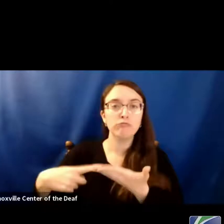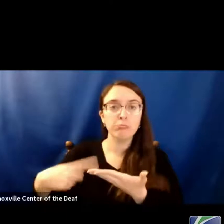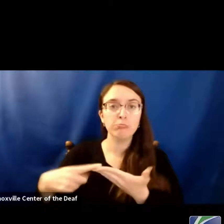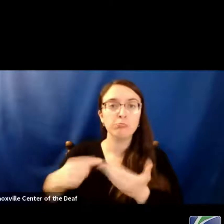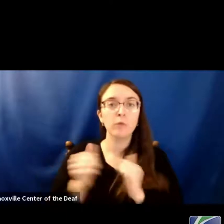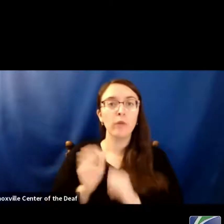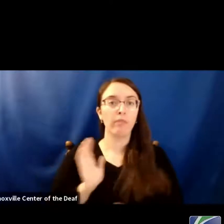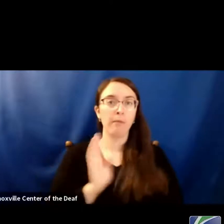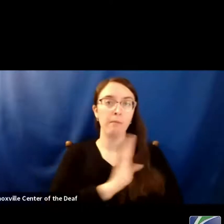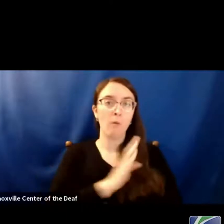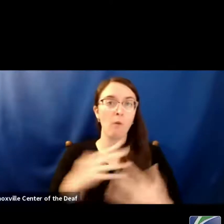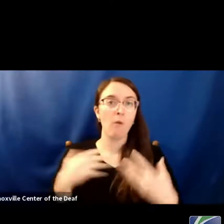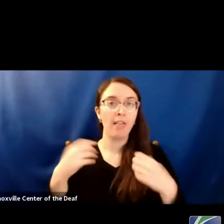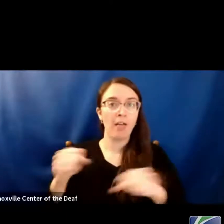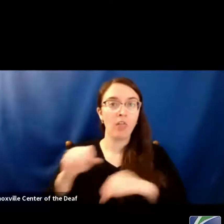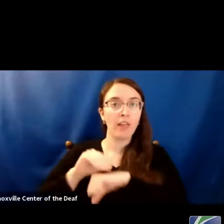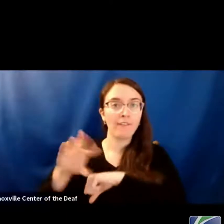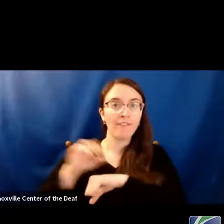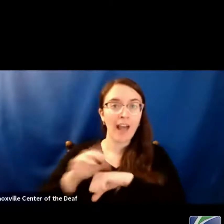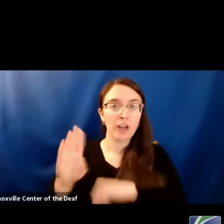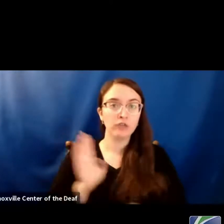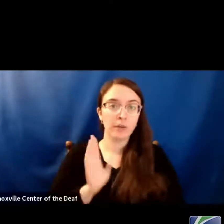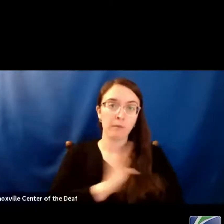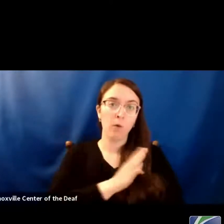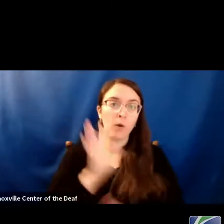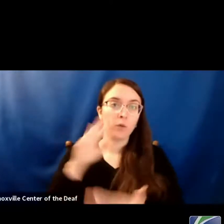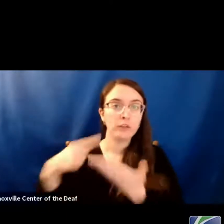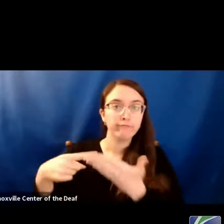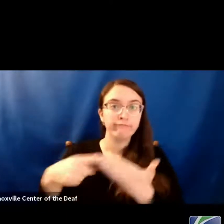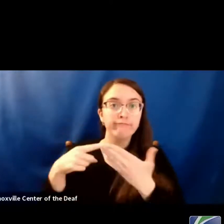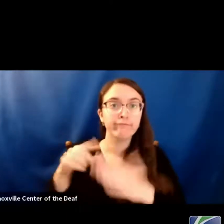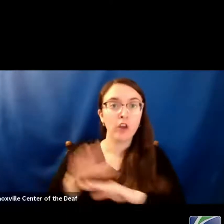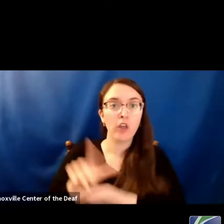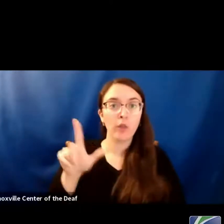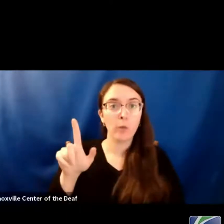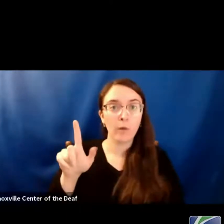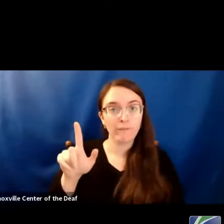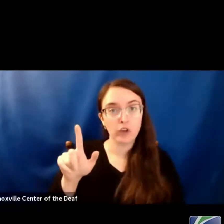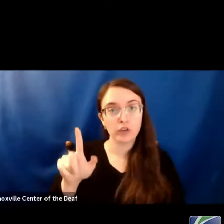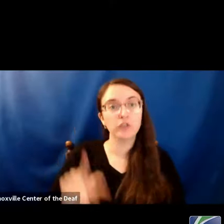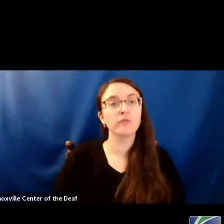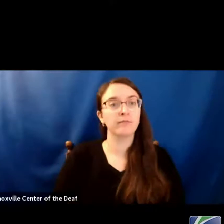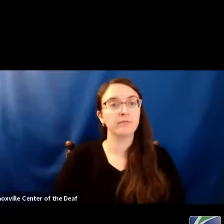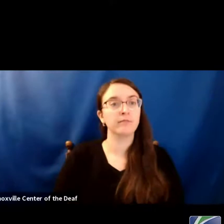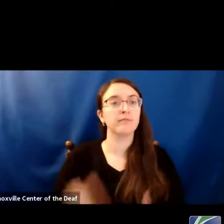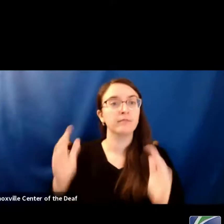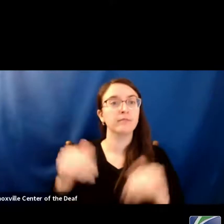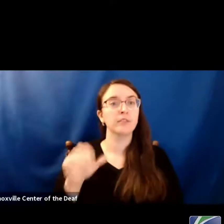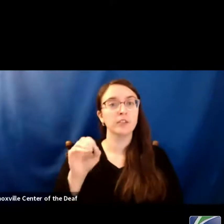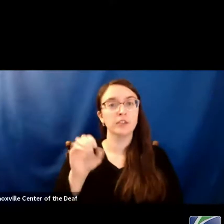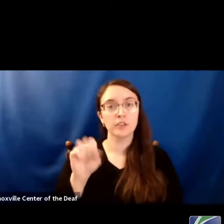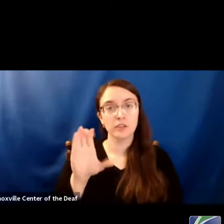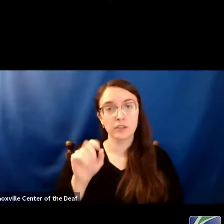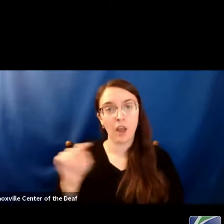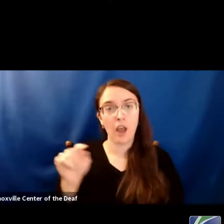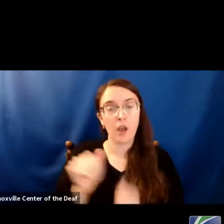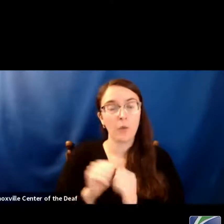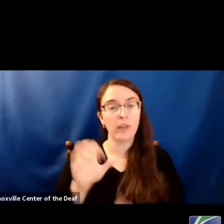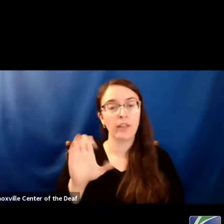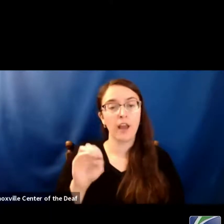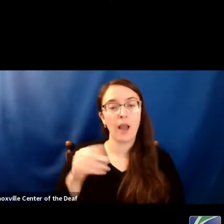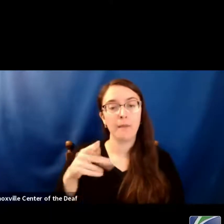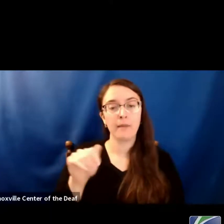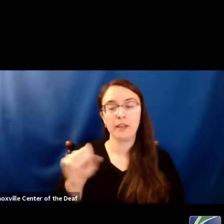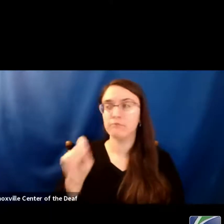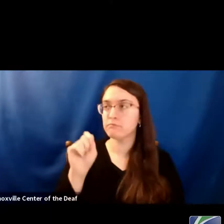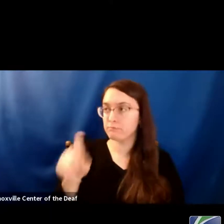Board on the 21st. The second question from Scott with Compass. Has Dr. Buchanan spoken with Mayor